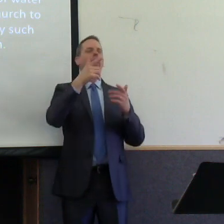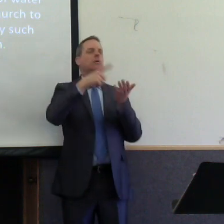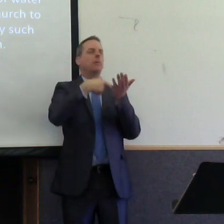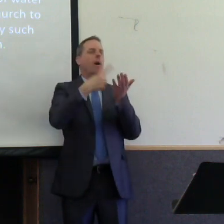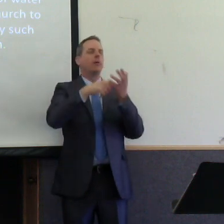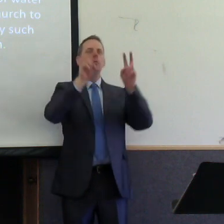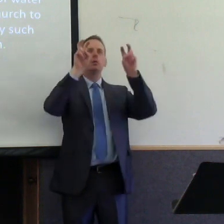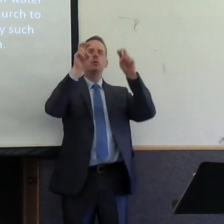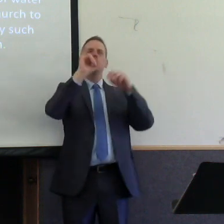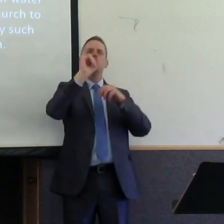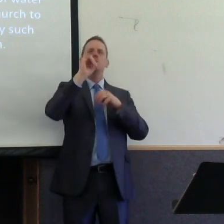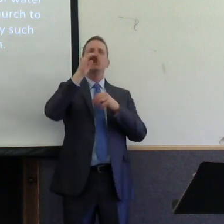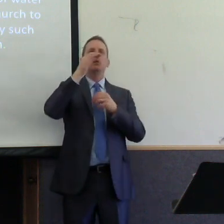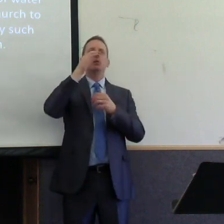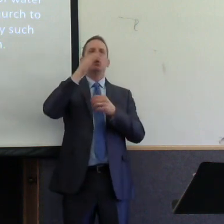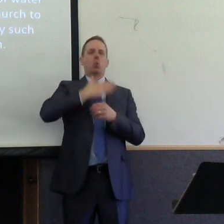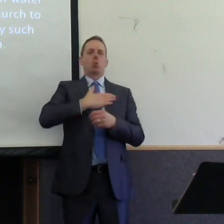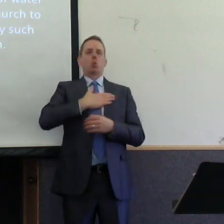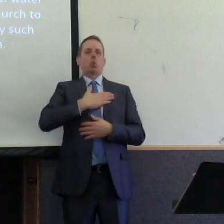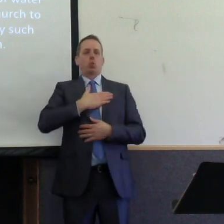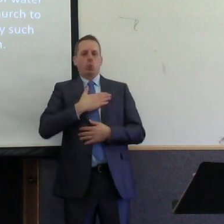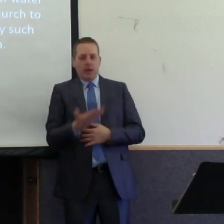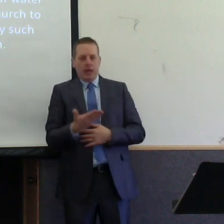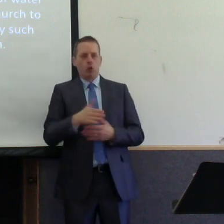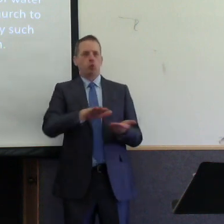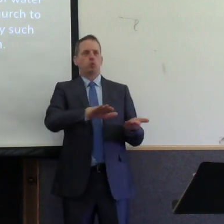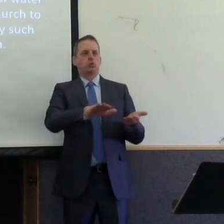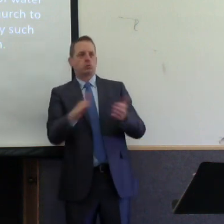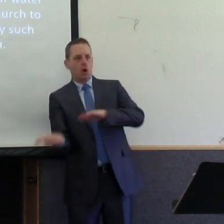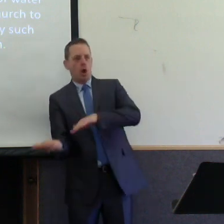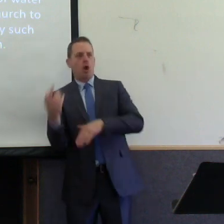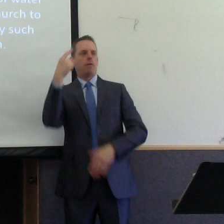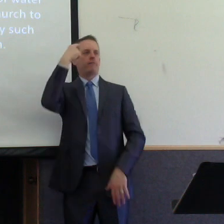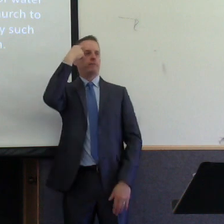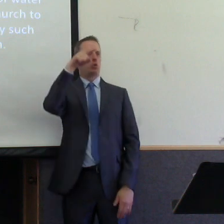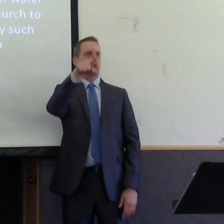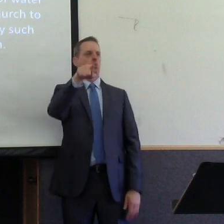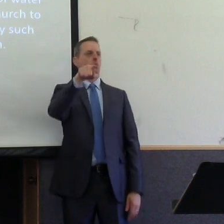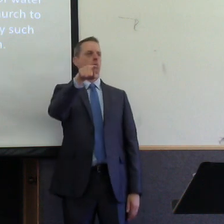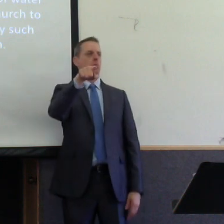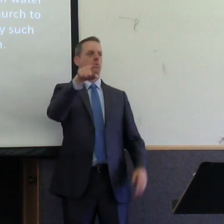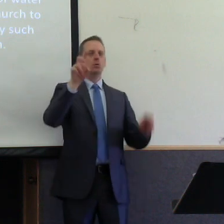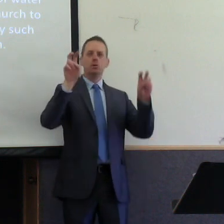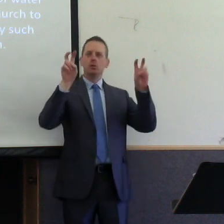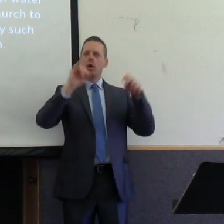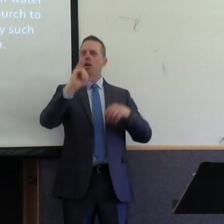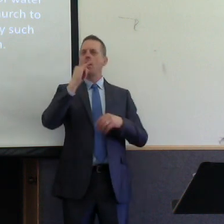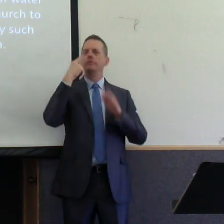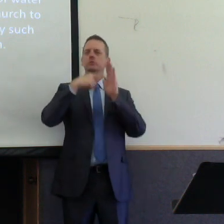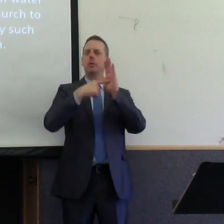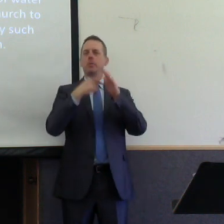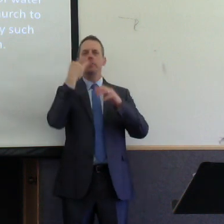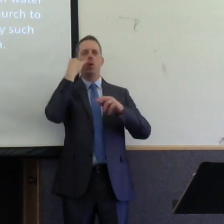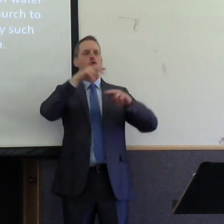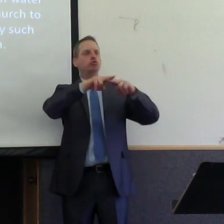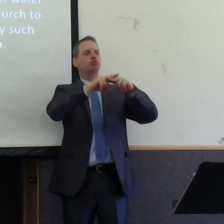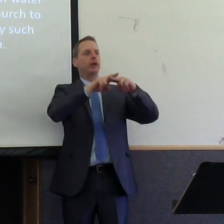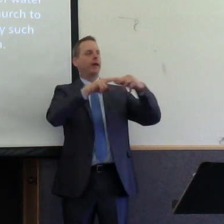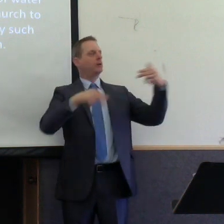yourself up to your wife. Kind of like being willing to die to your